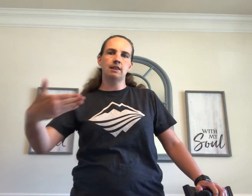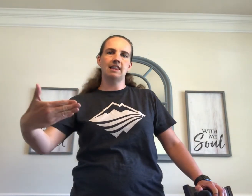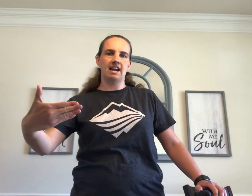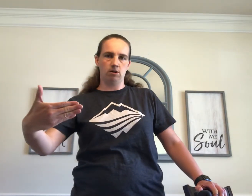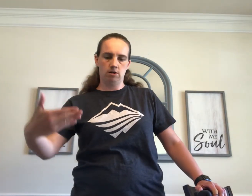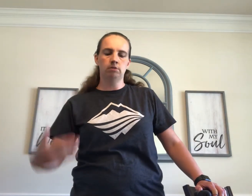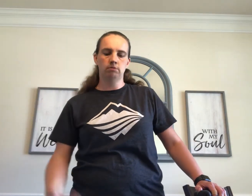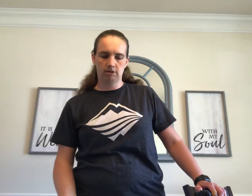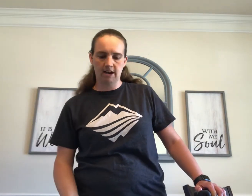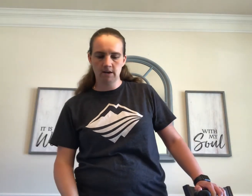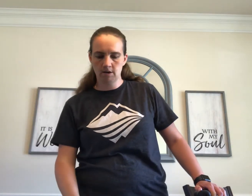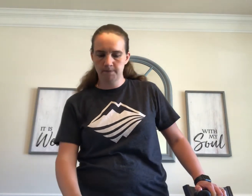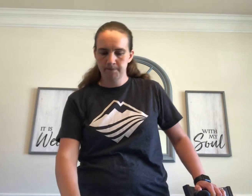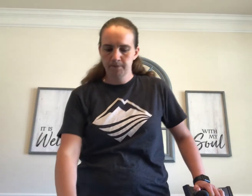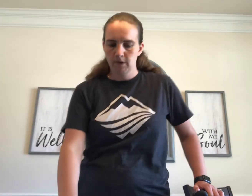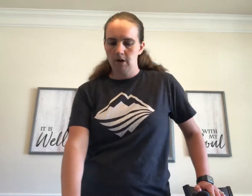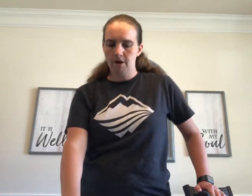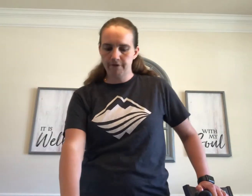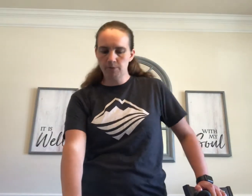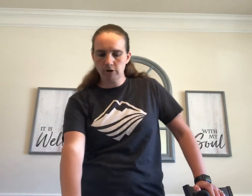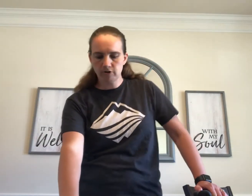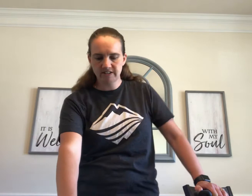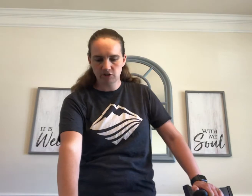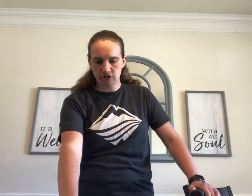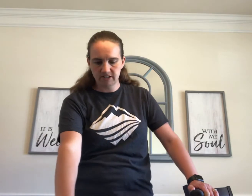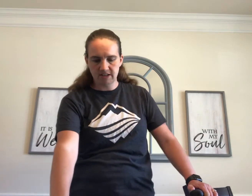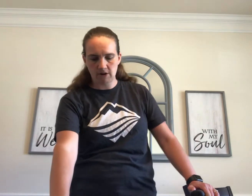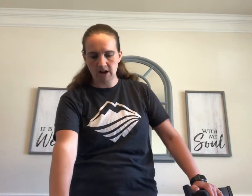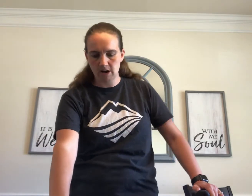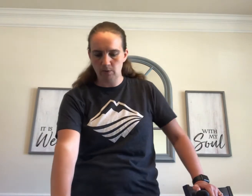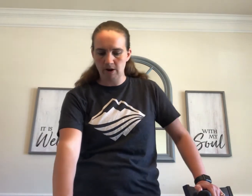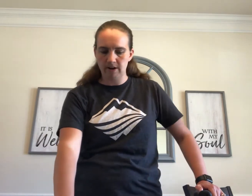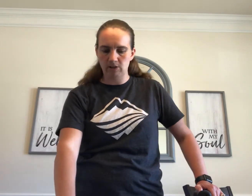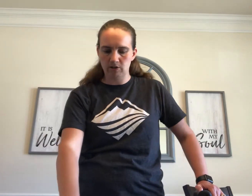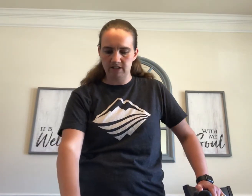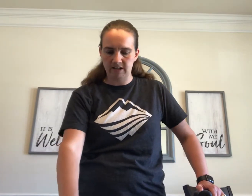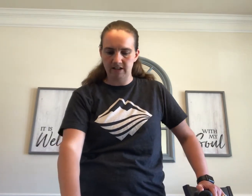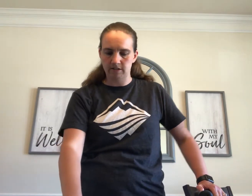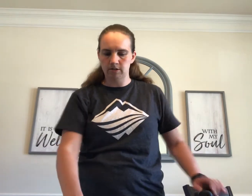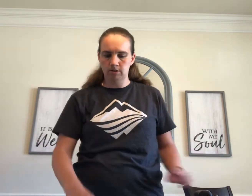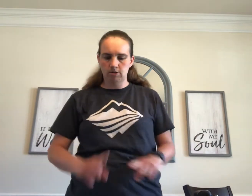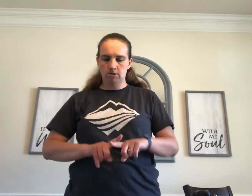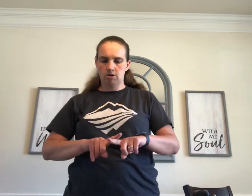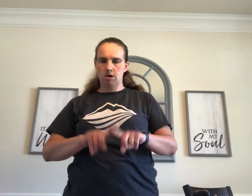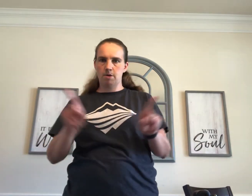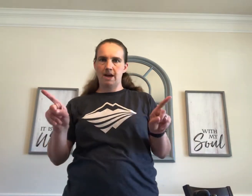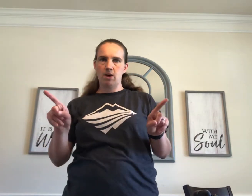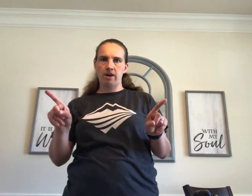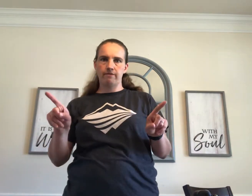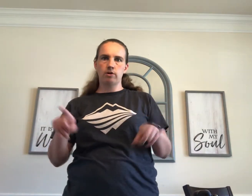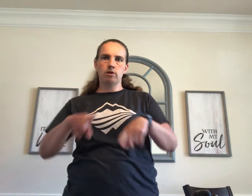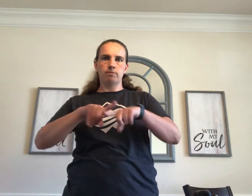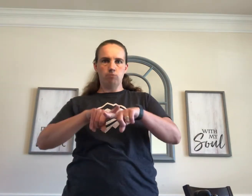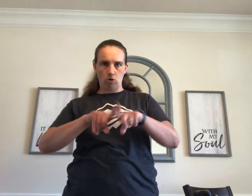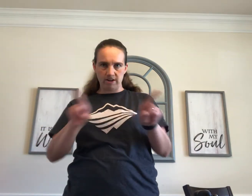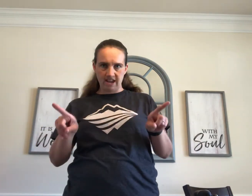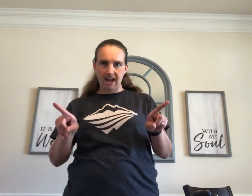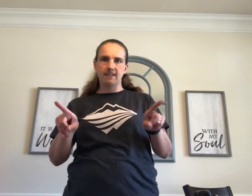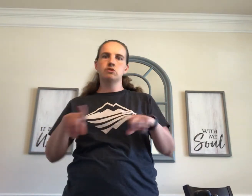later, okay? A few more transitions they've got here. We already looked at this. However, or yet,